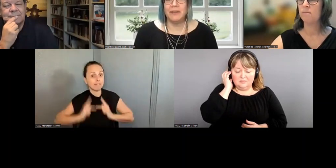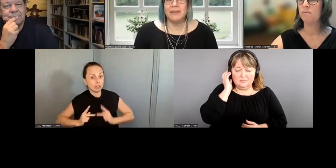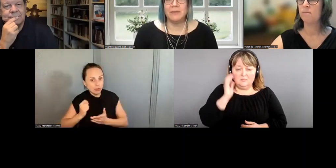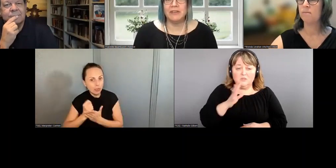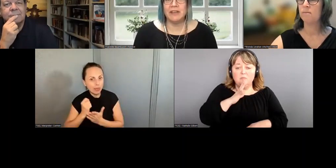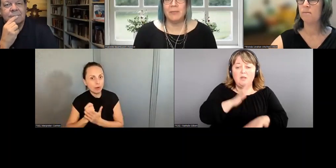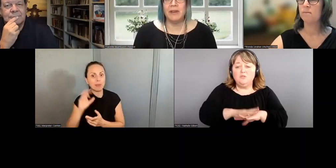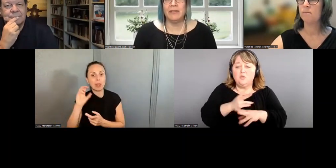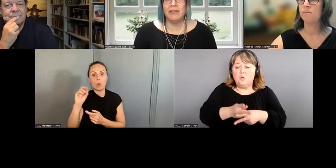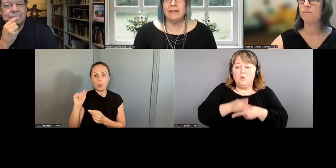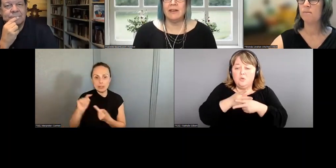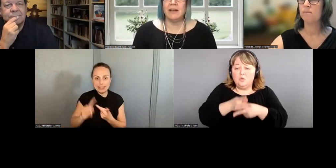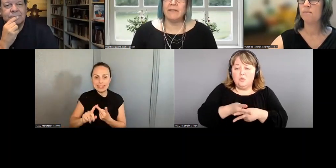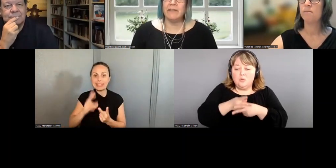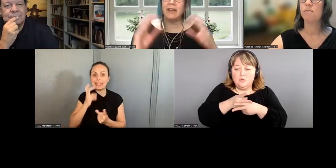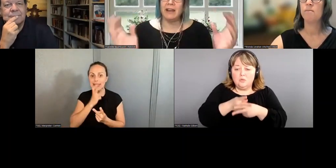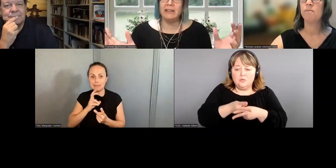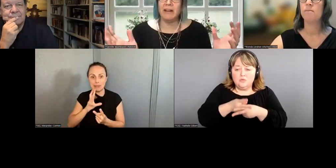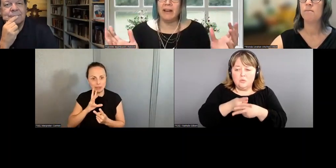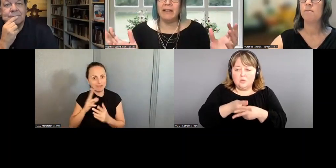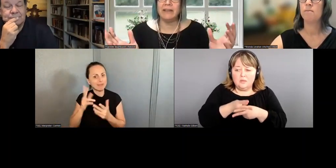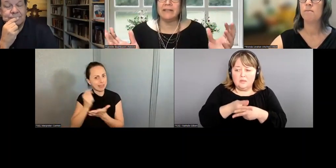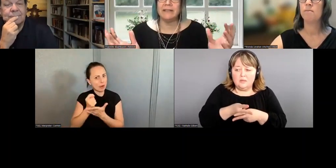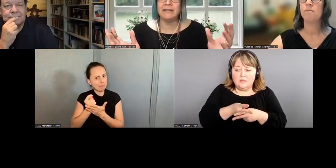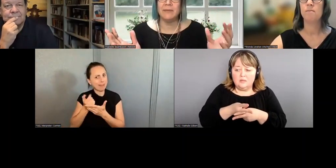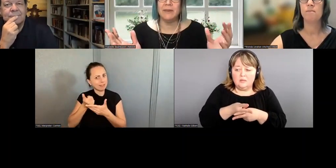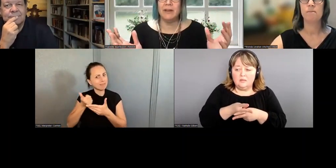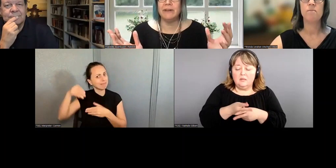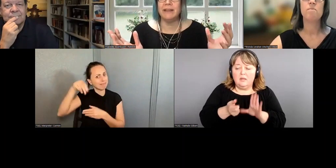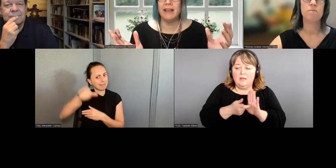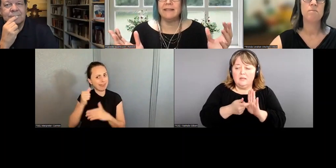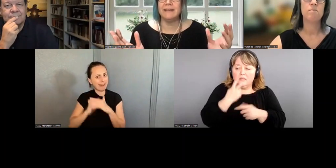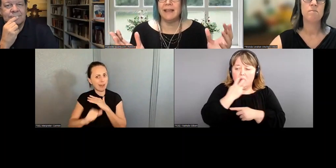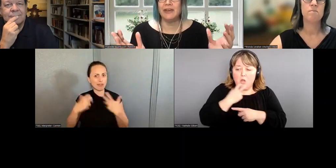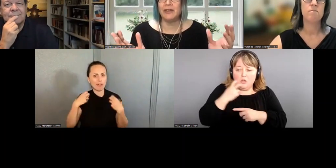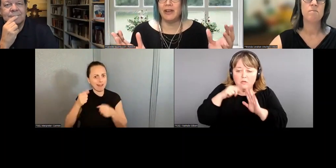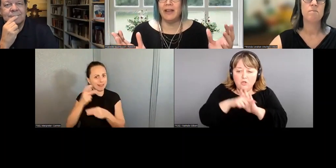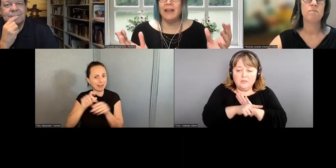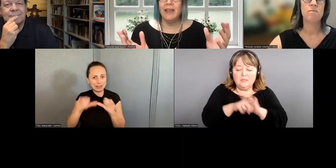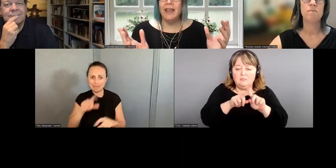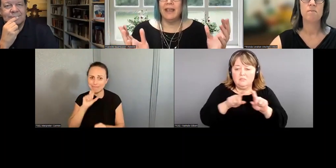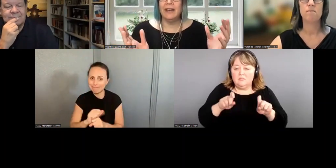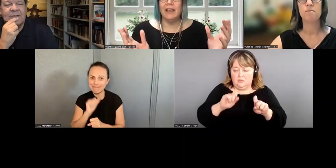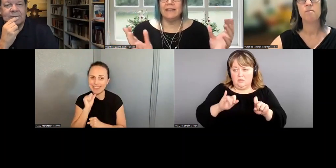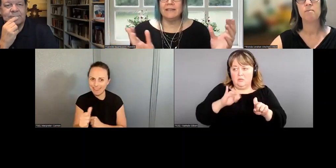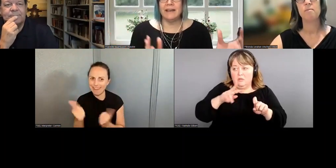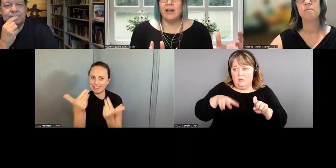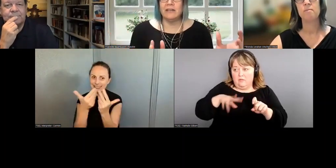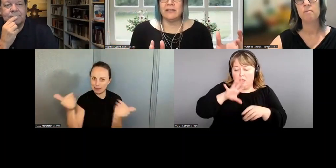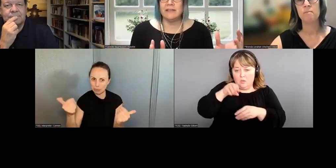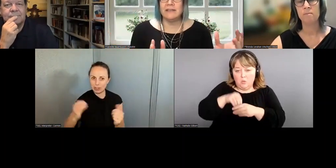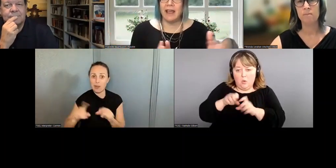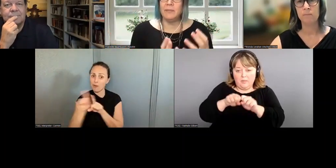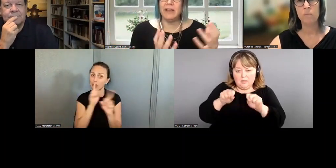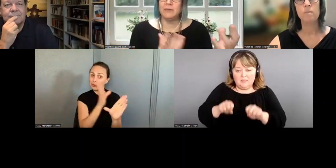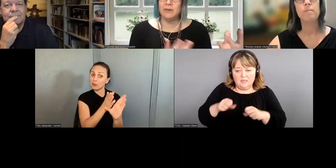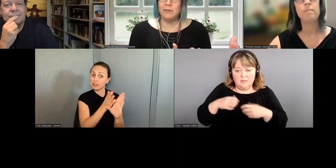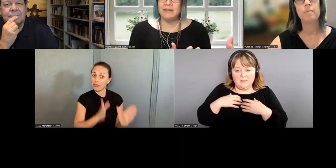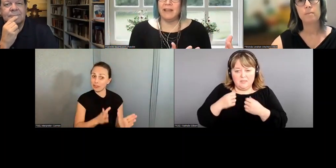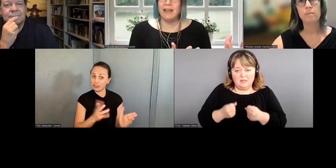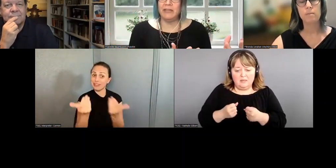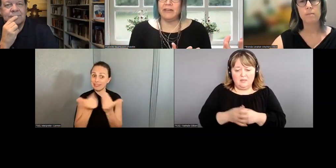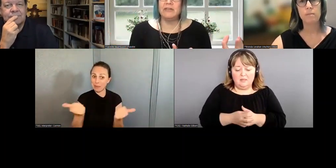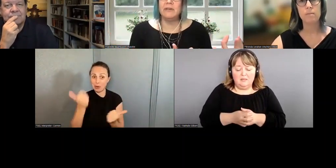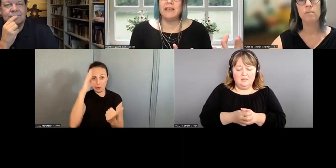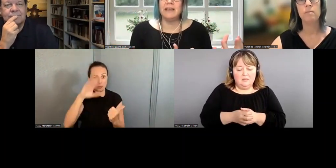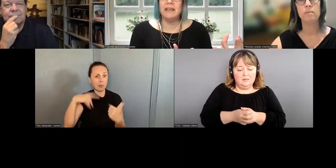therapy and speech therapy are things that are covered under our healthcare system and not realizing that they're not. And I'll add psychologists to that because we know mental